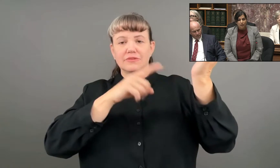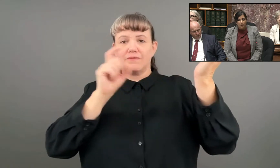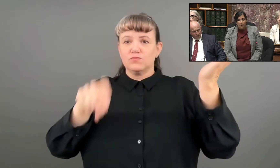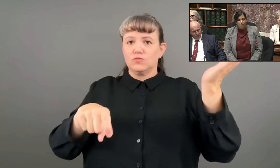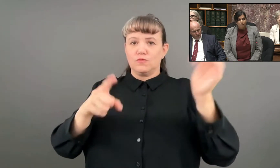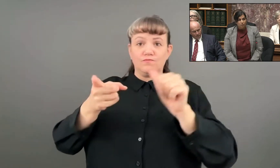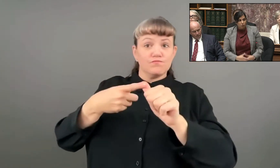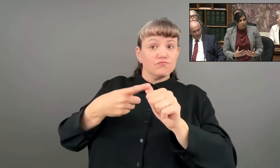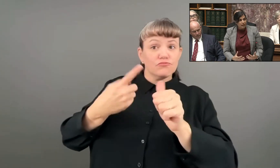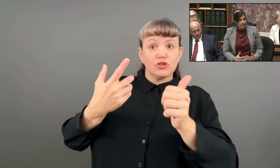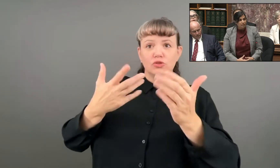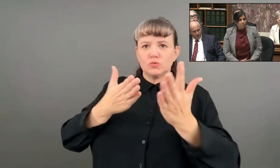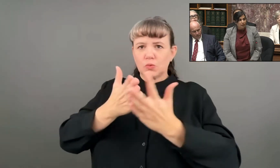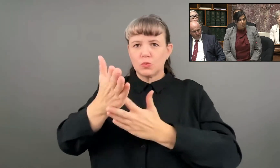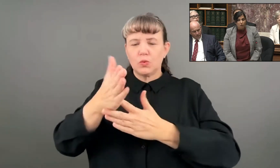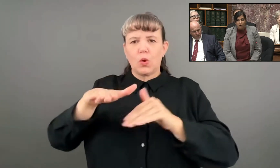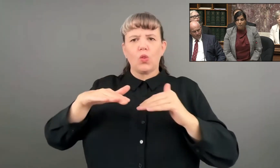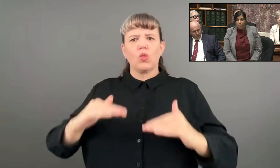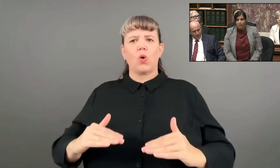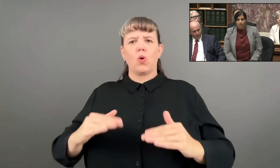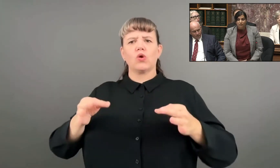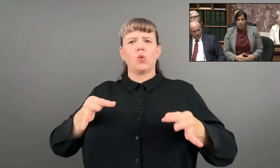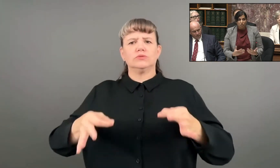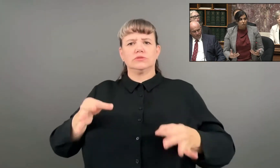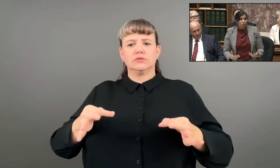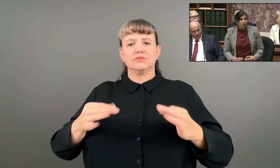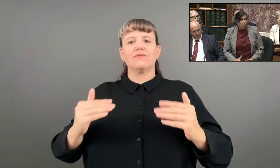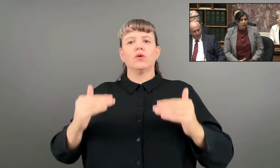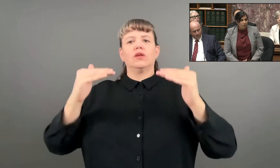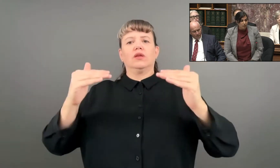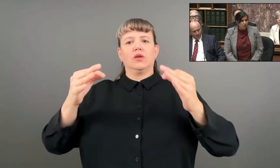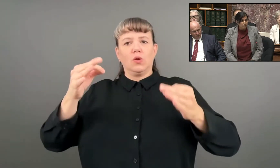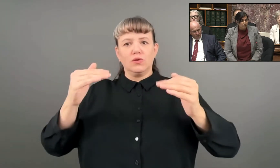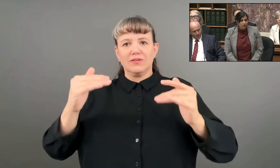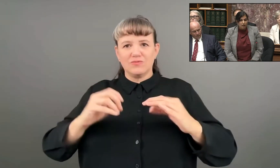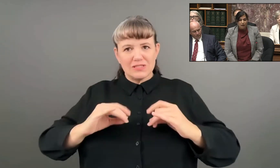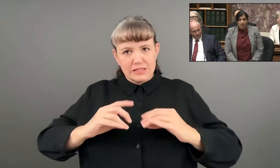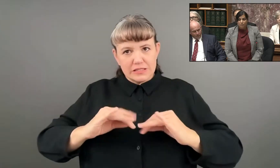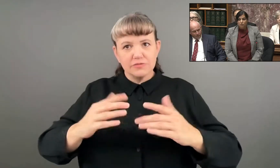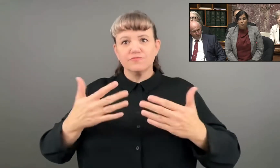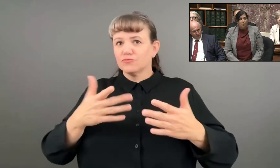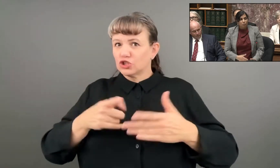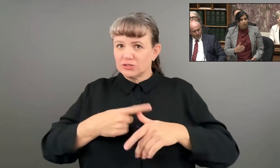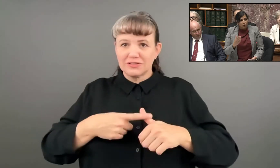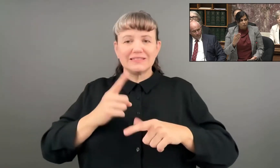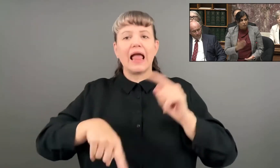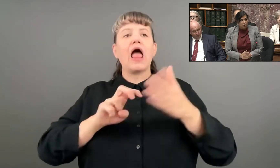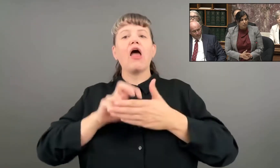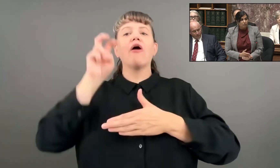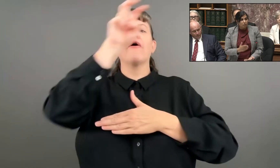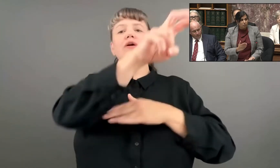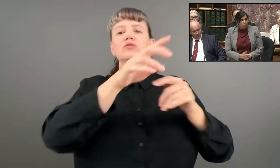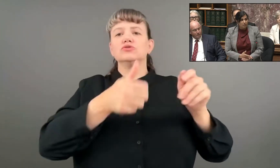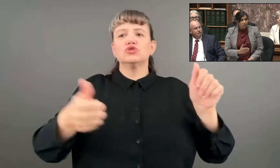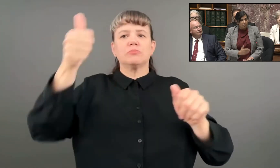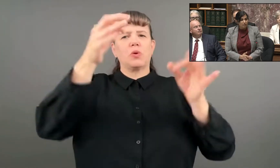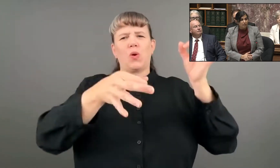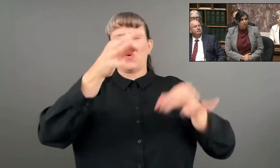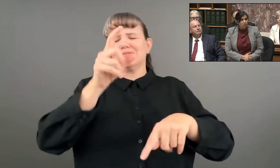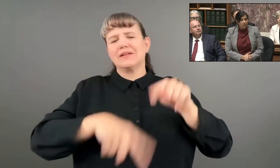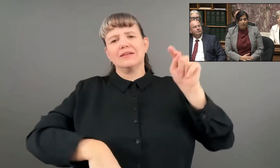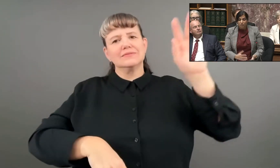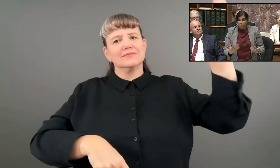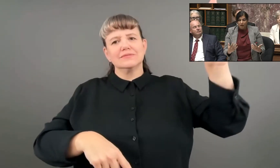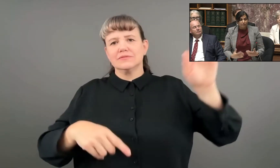been looked at by our Court of Appeal, is just the wrong way around it. Mr. Speaker, we are searching for those ways to find